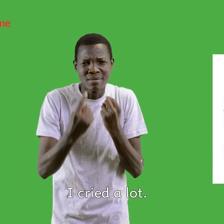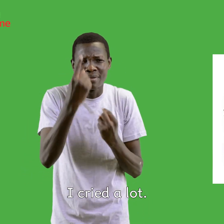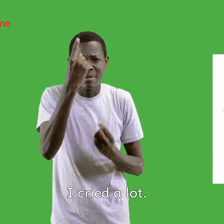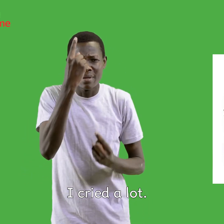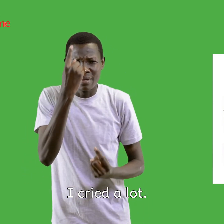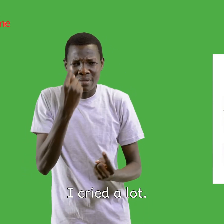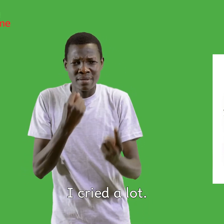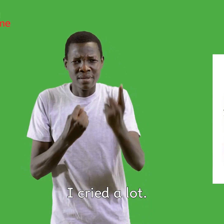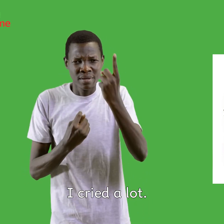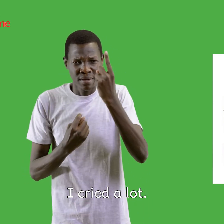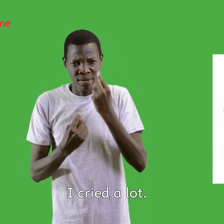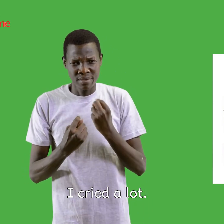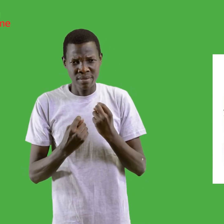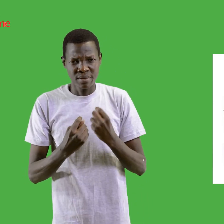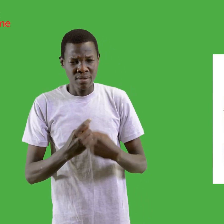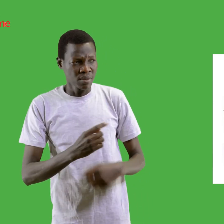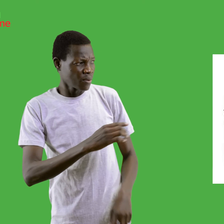I cried a lot,